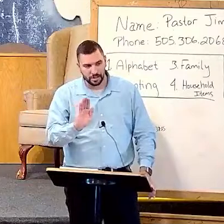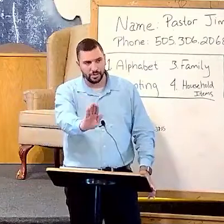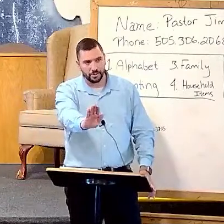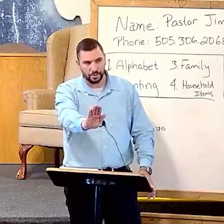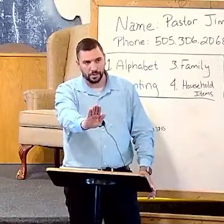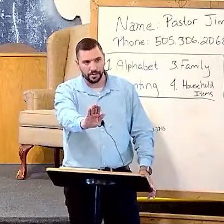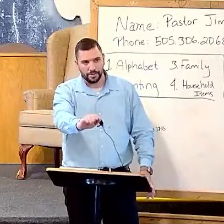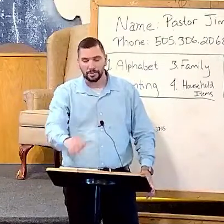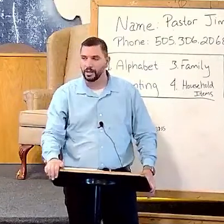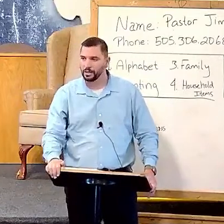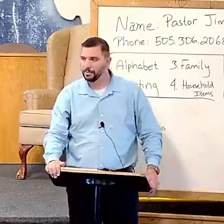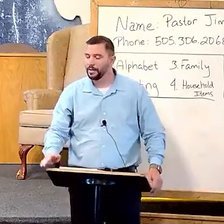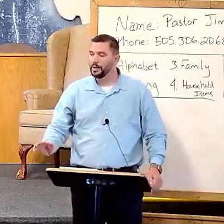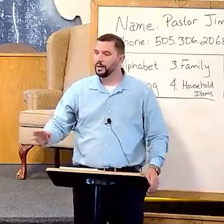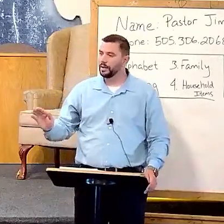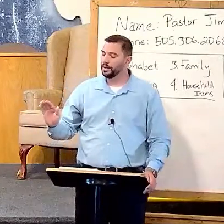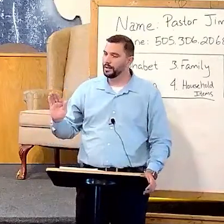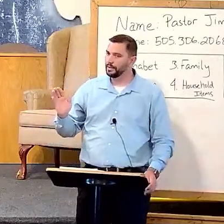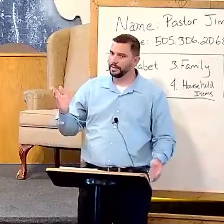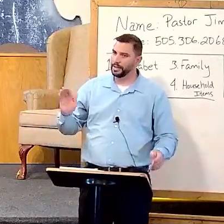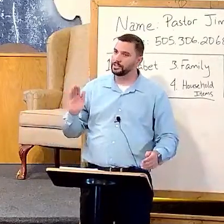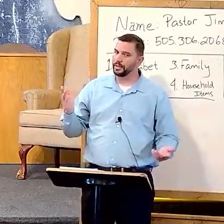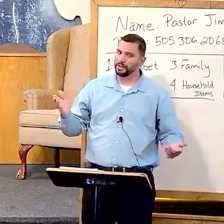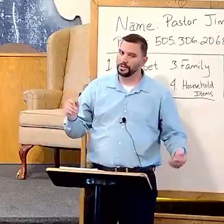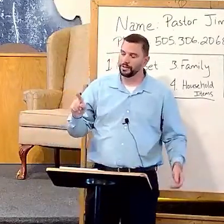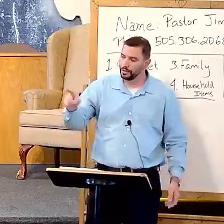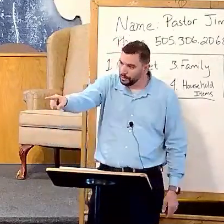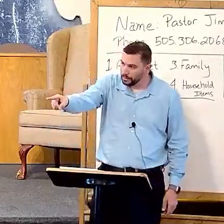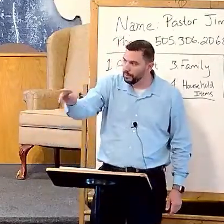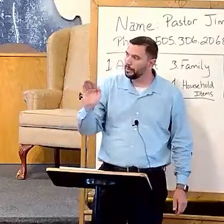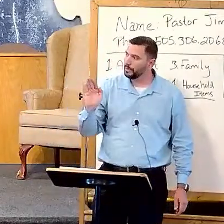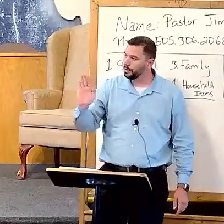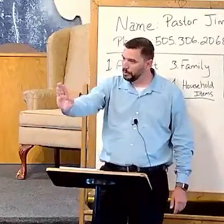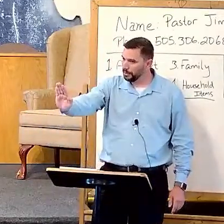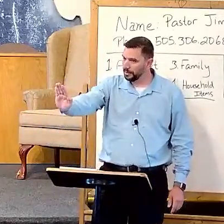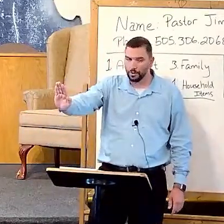your. If I'm talking, that's again, you, your, open hand.